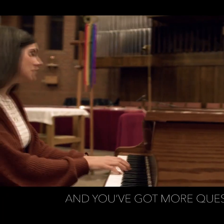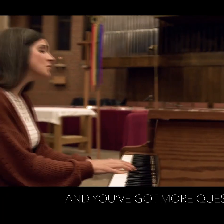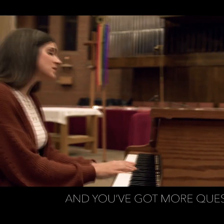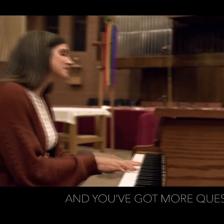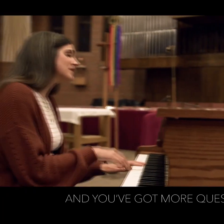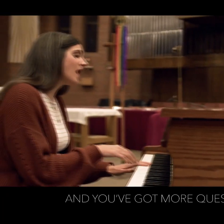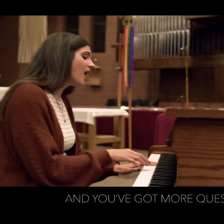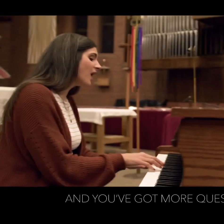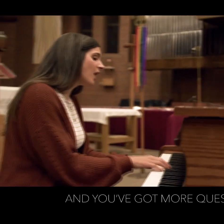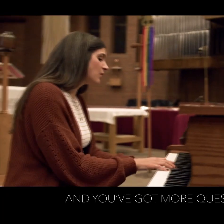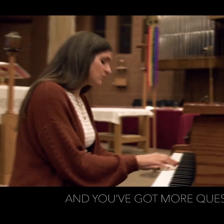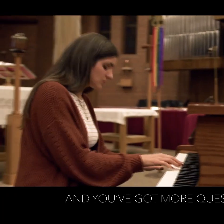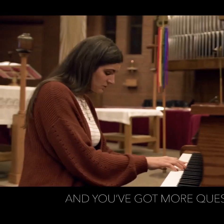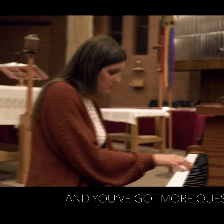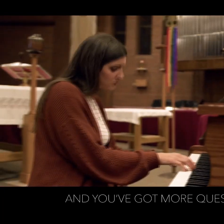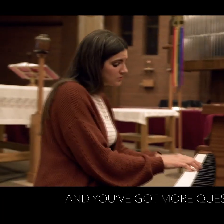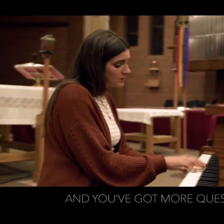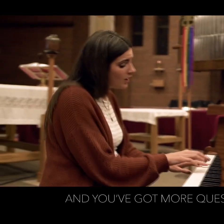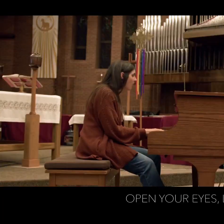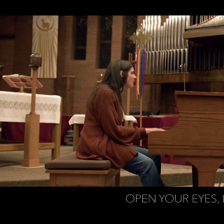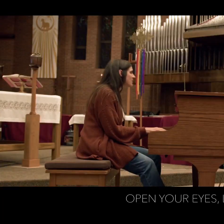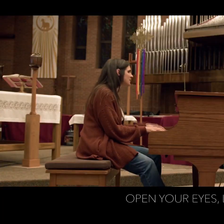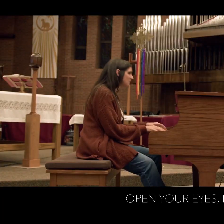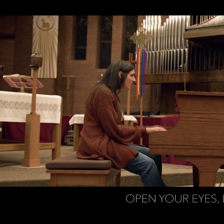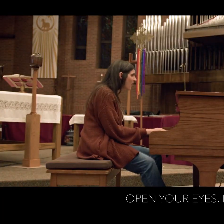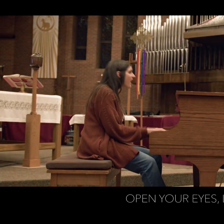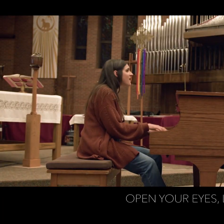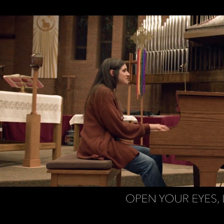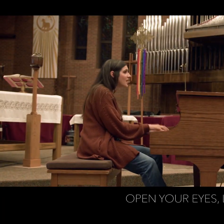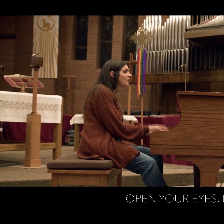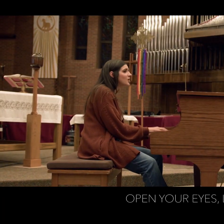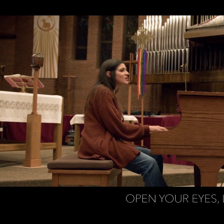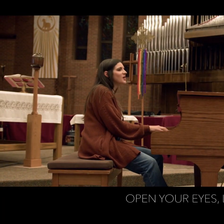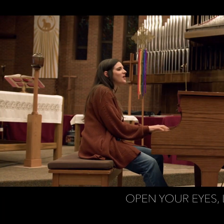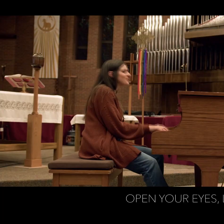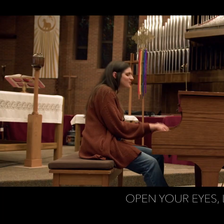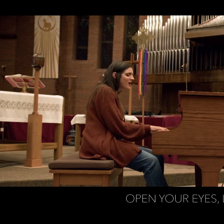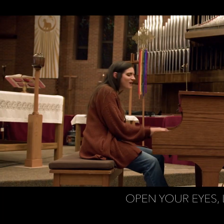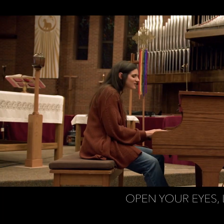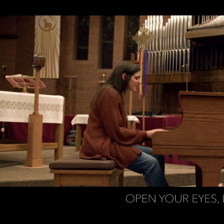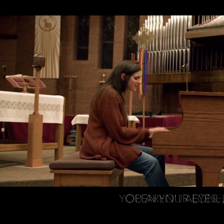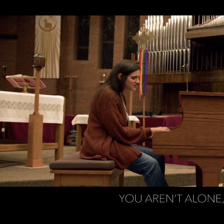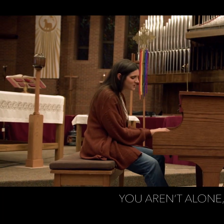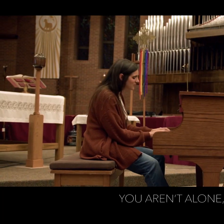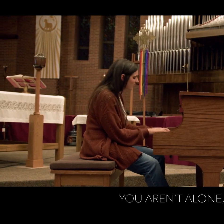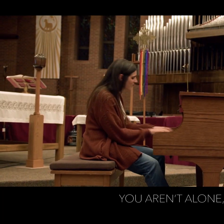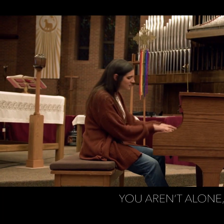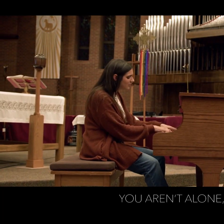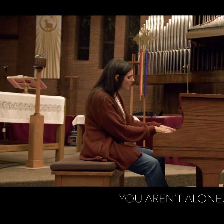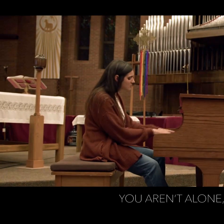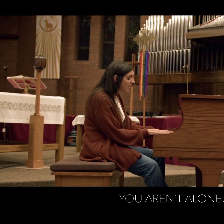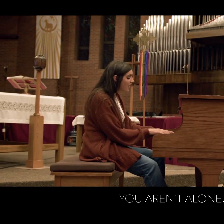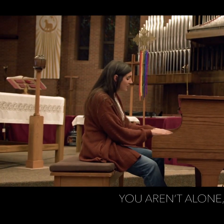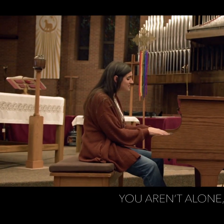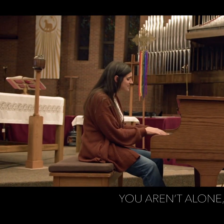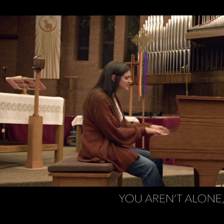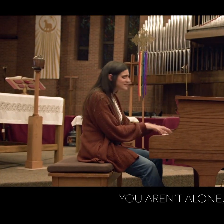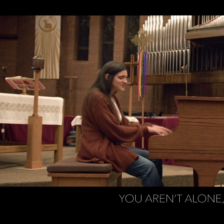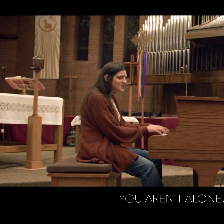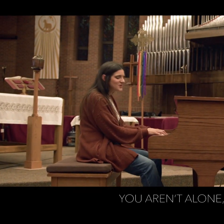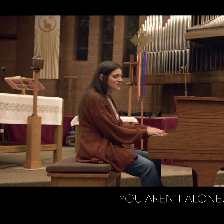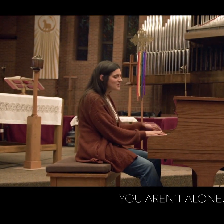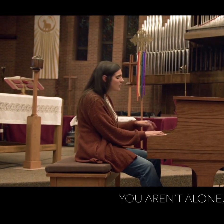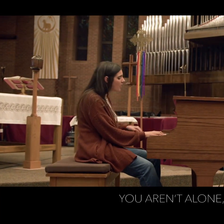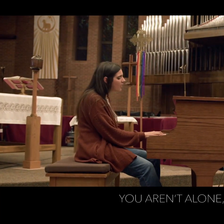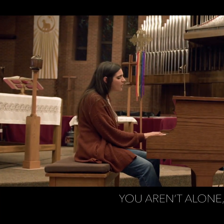questions than you can count, open your eyes, look all around. You are alone,